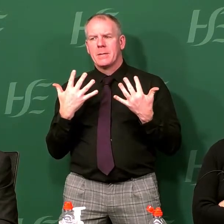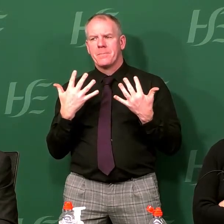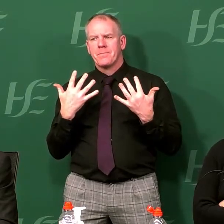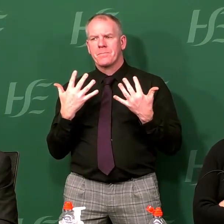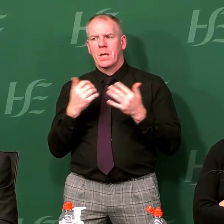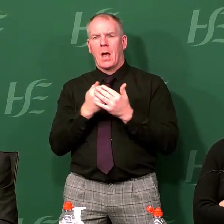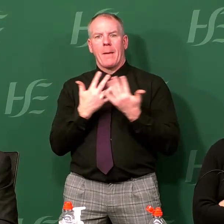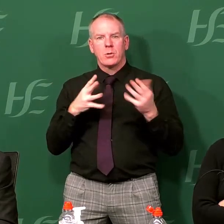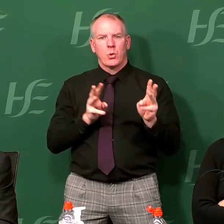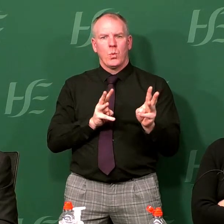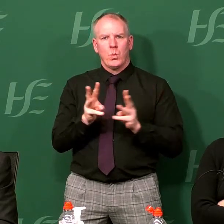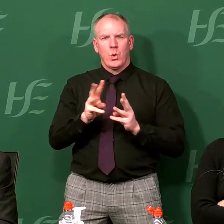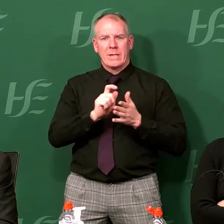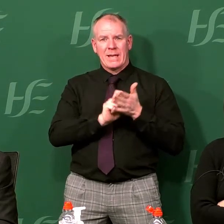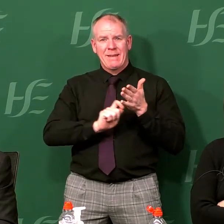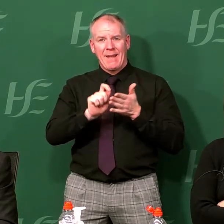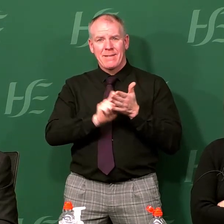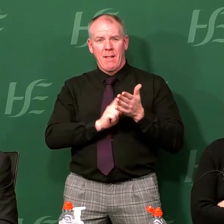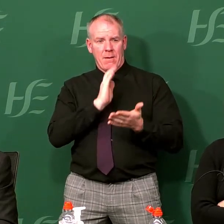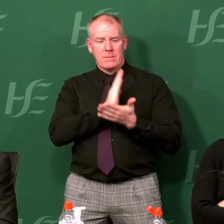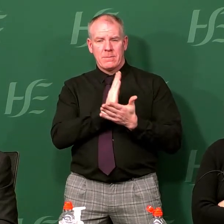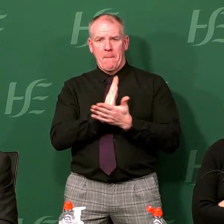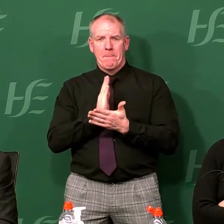work that is being cancelled as a result of